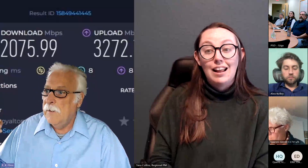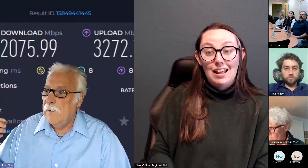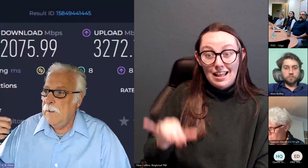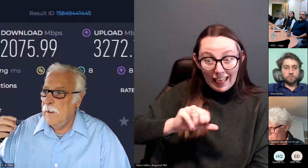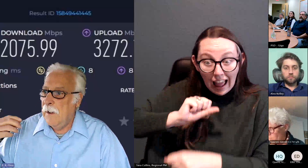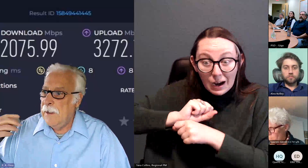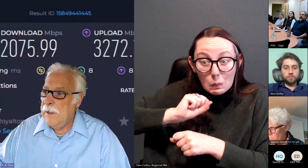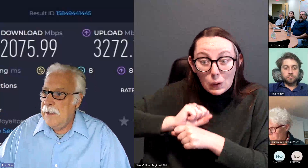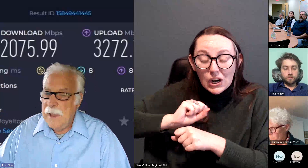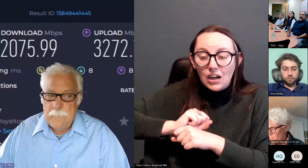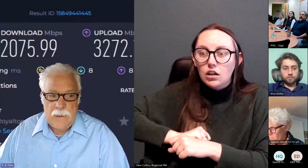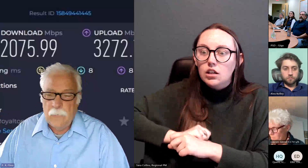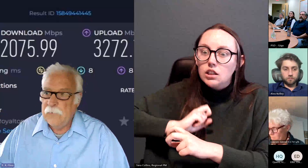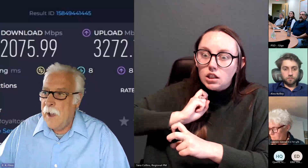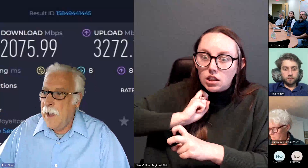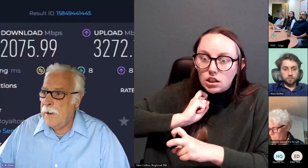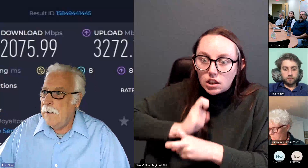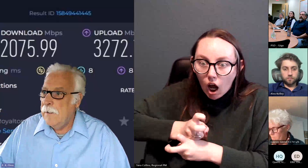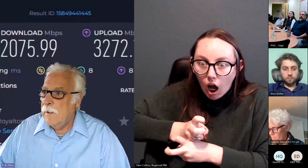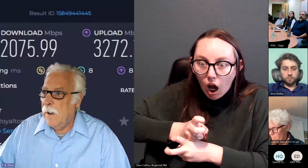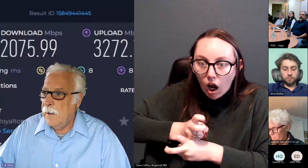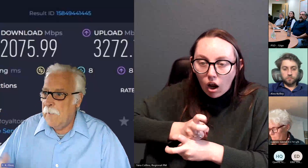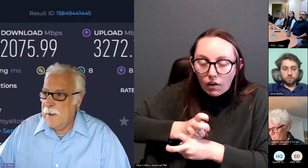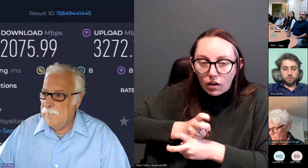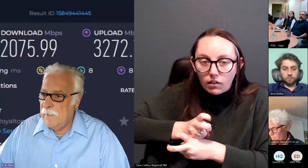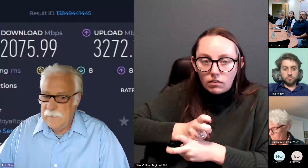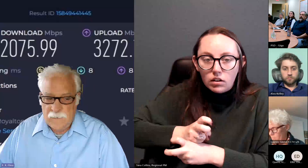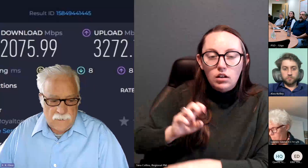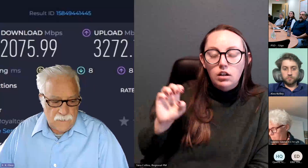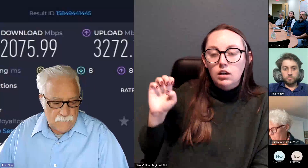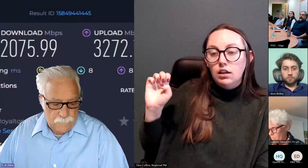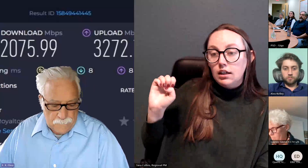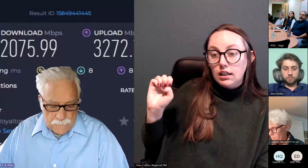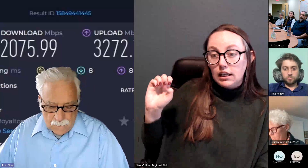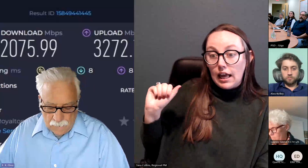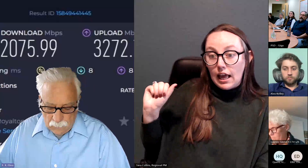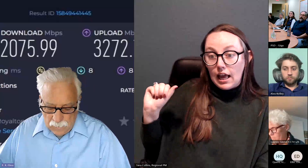because EAB was not granted